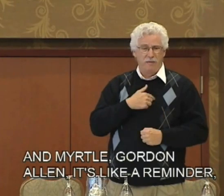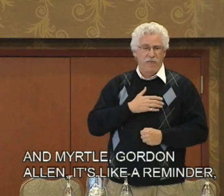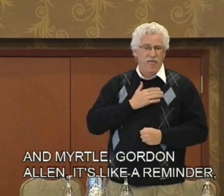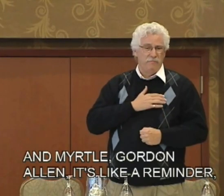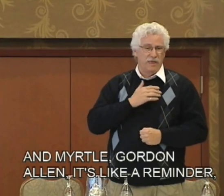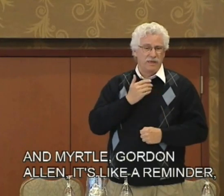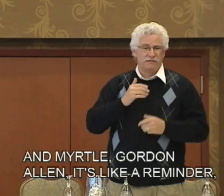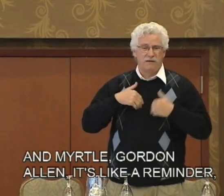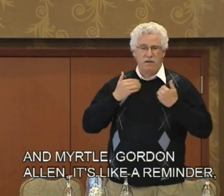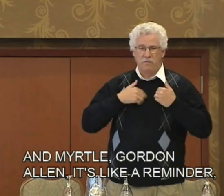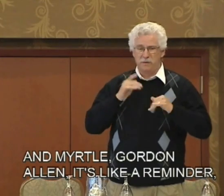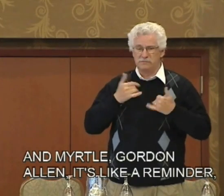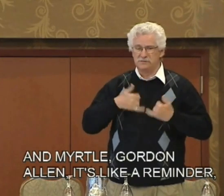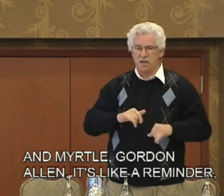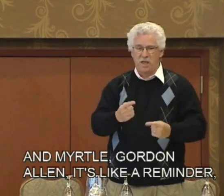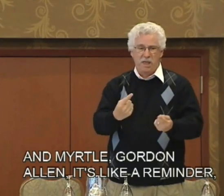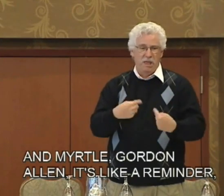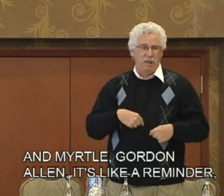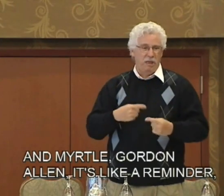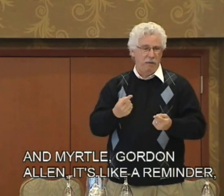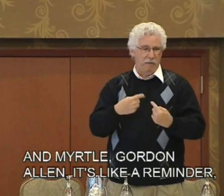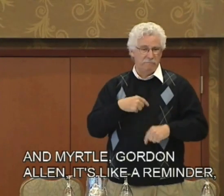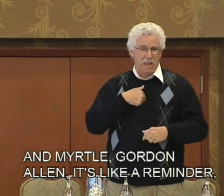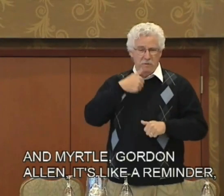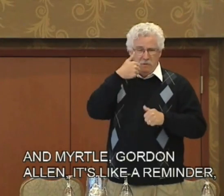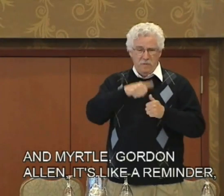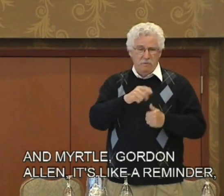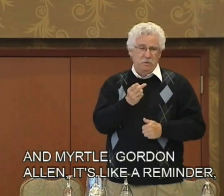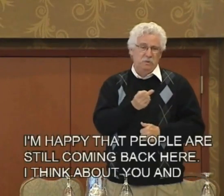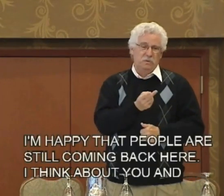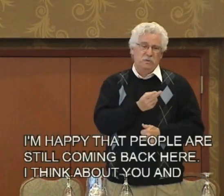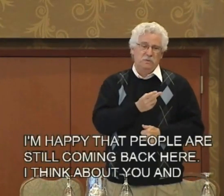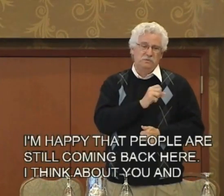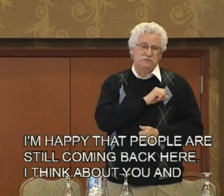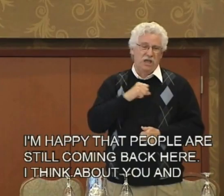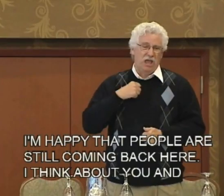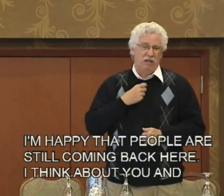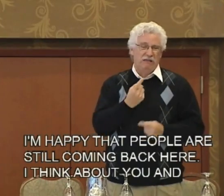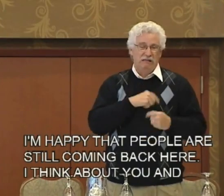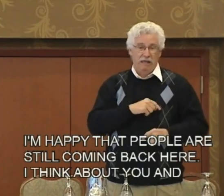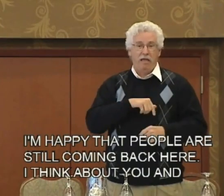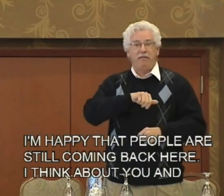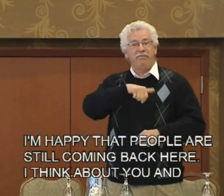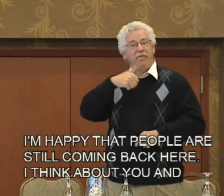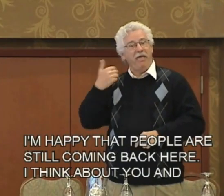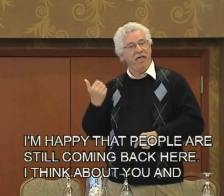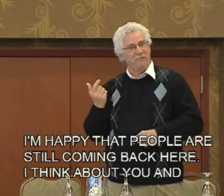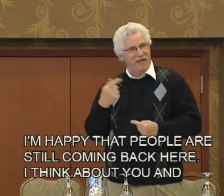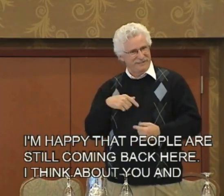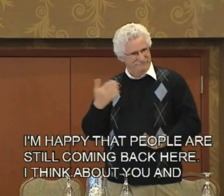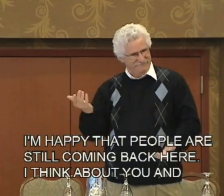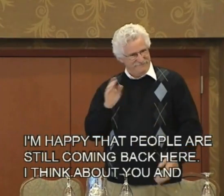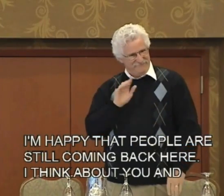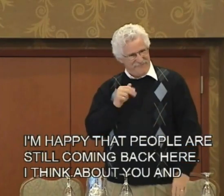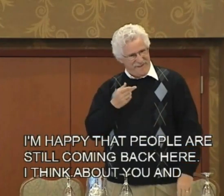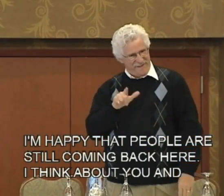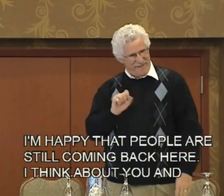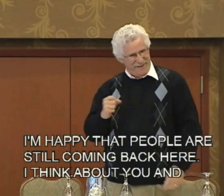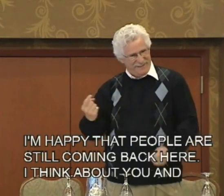it's like a reminder I'm happy that people are still coming back here I think about you and Sharon reminder